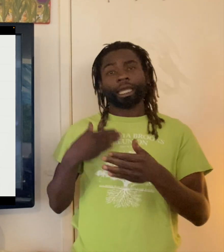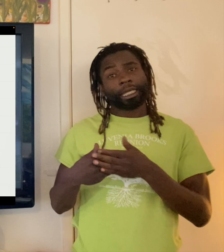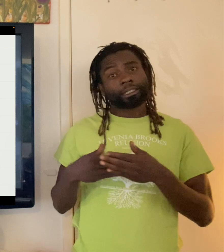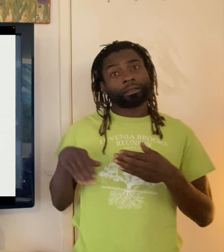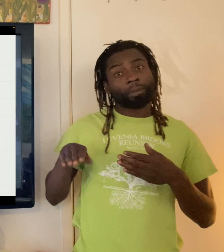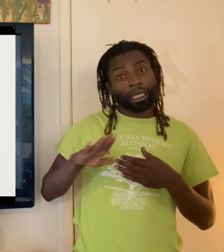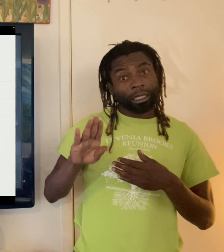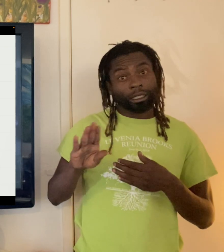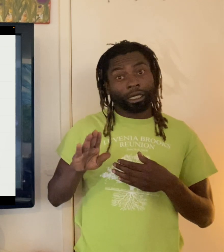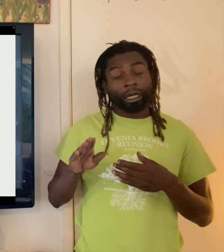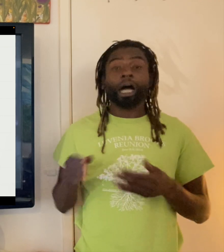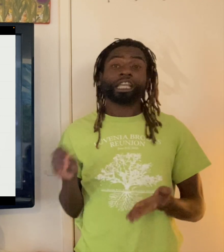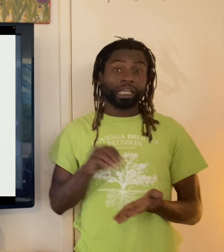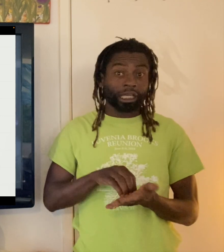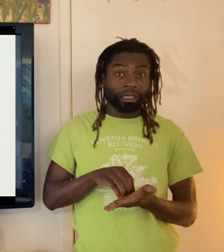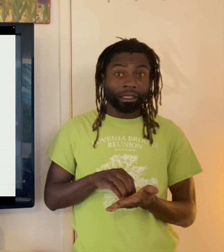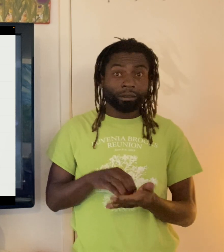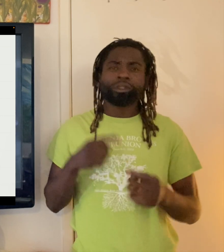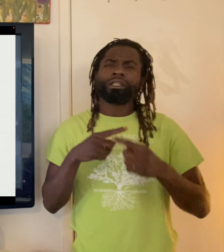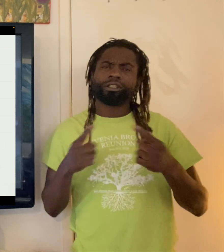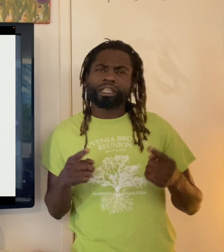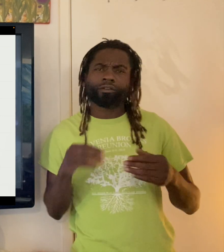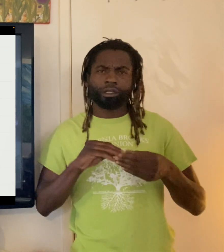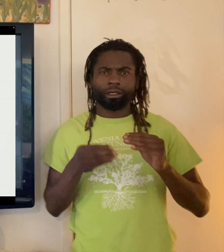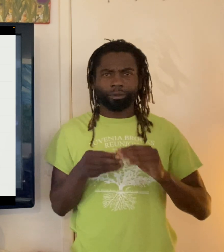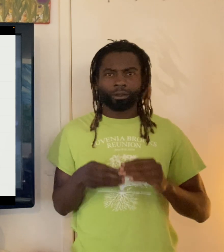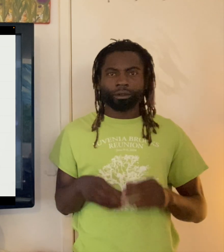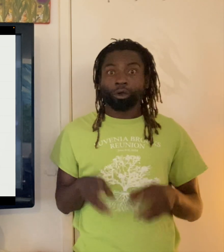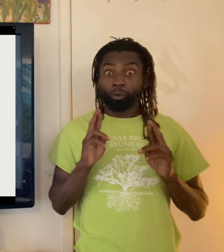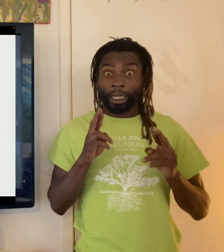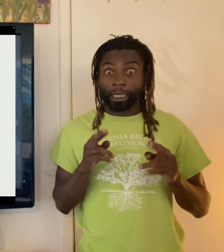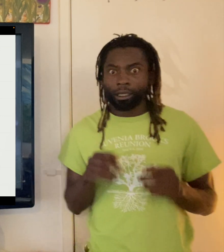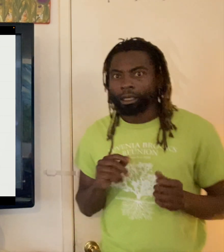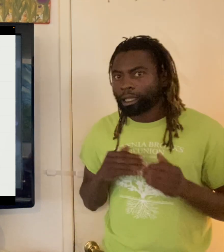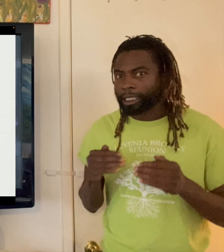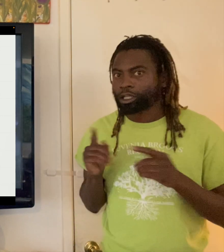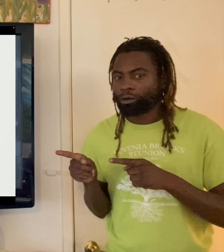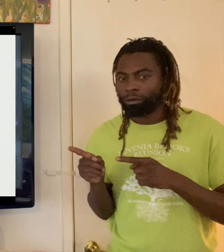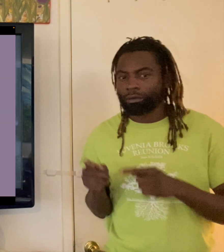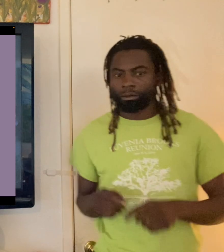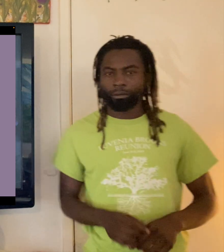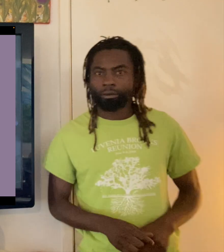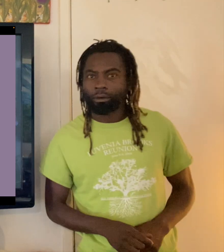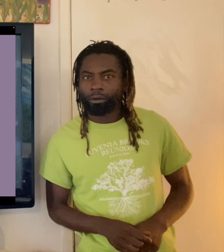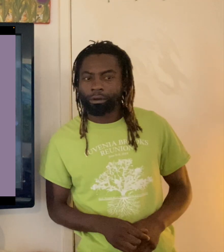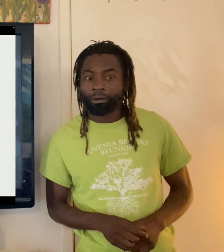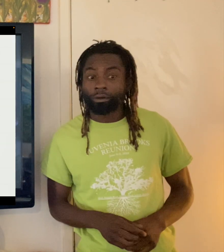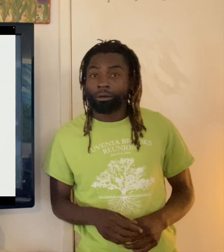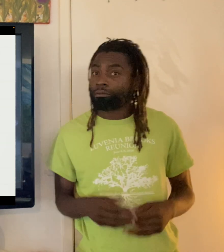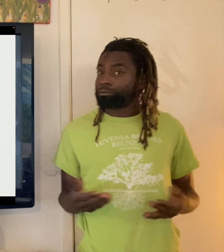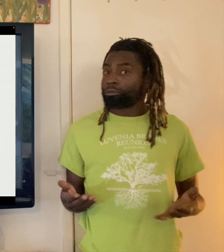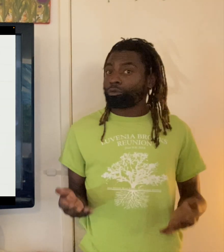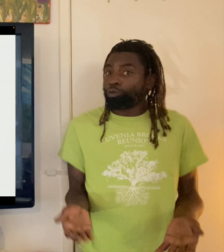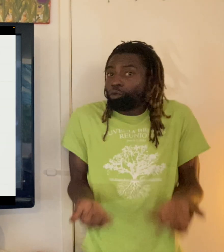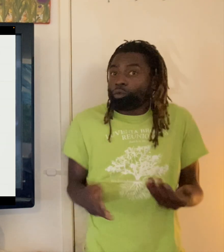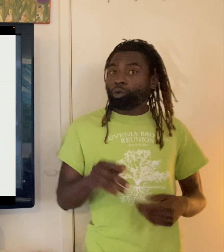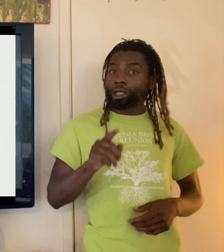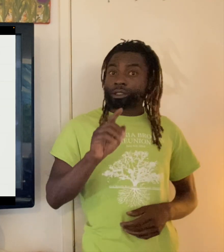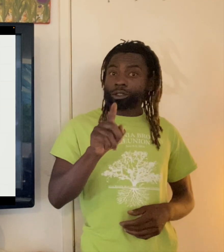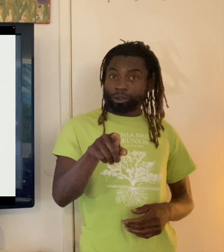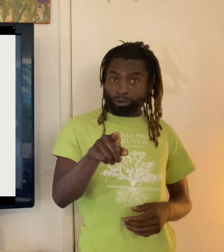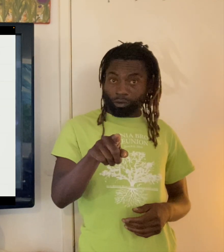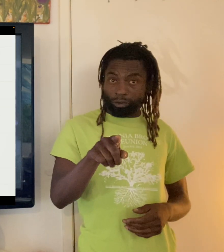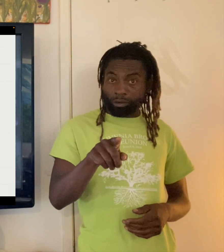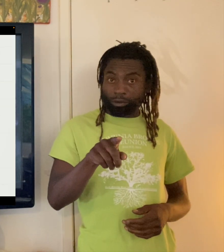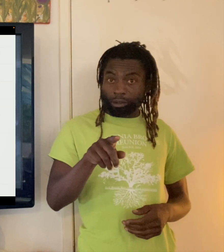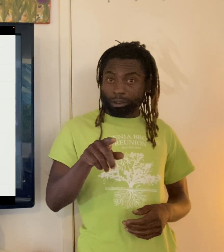estimating again with a different number of bananas. Ready? Here we go. So, what was your